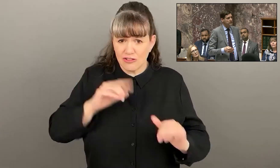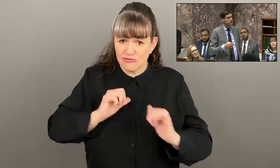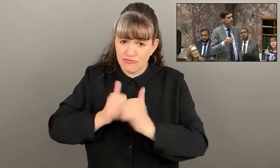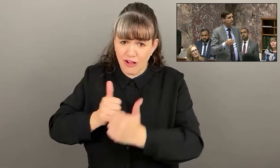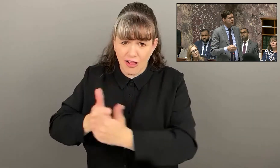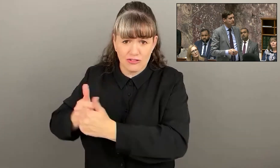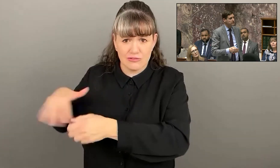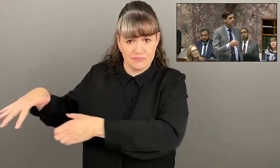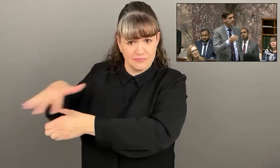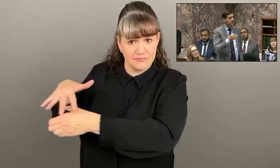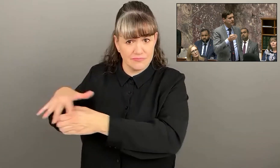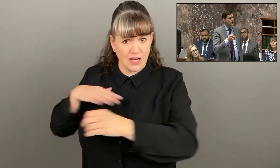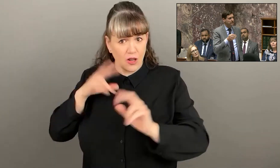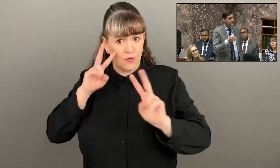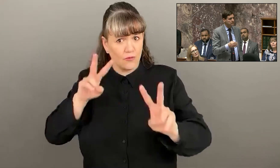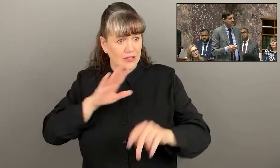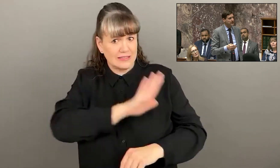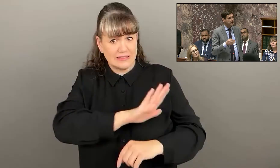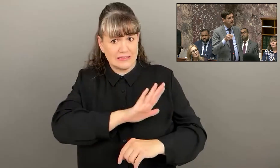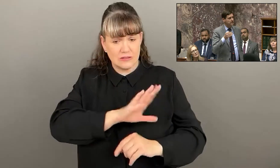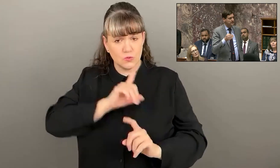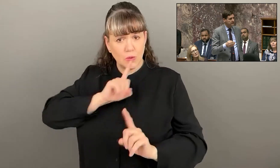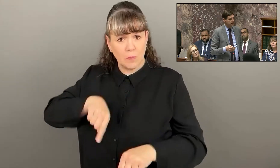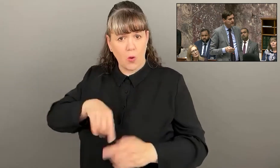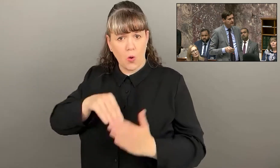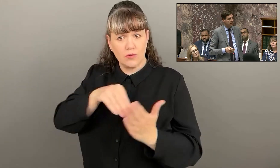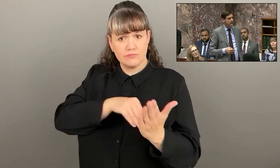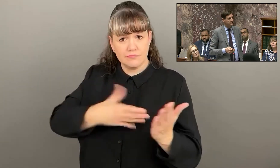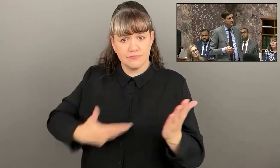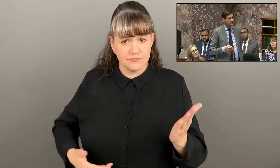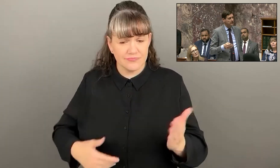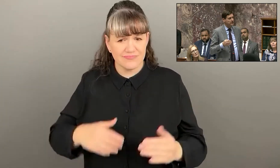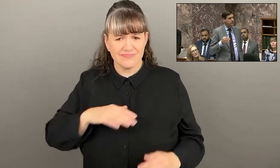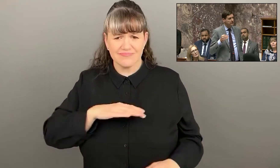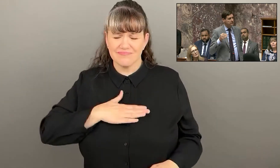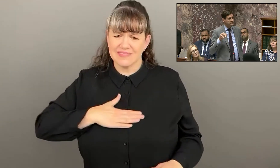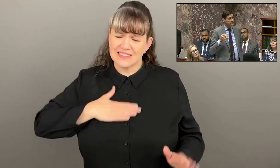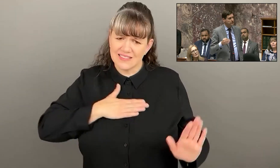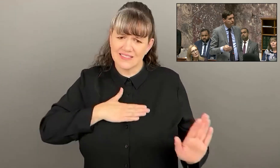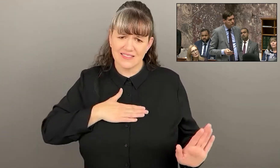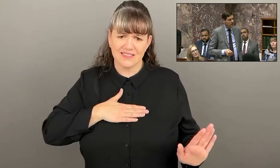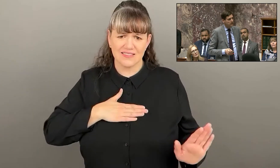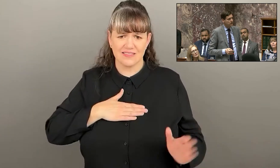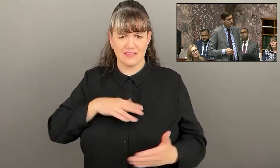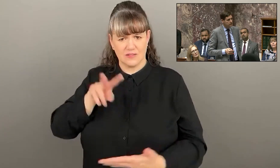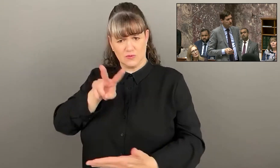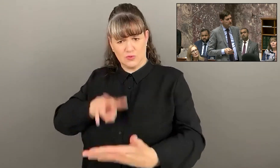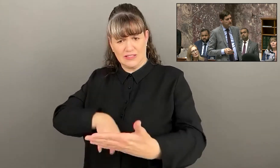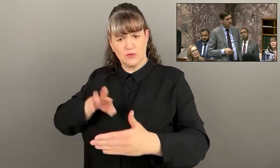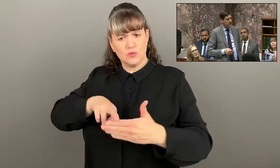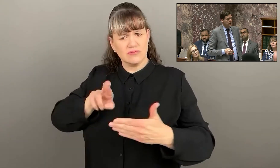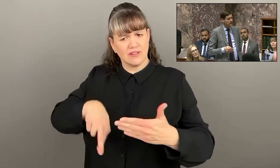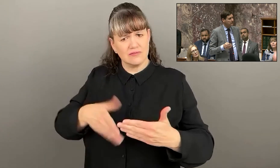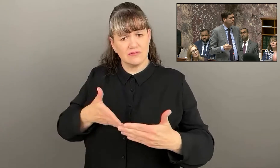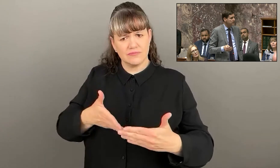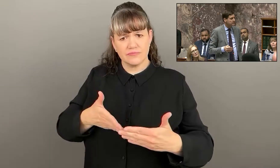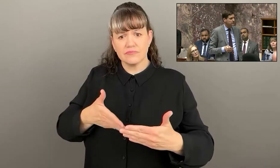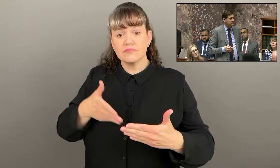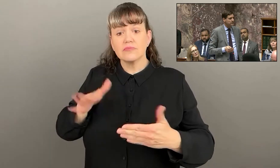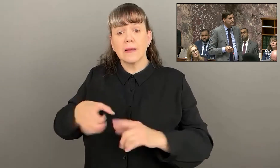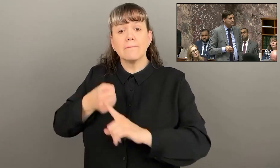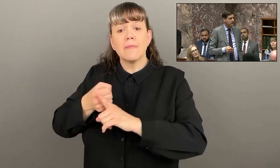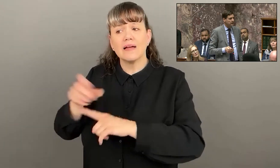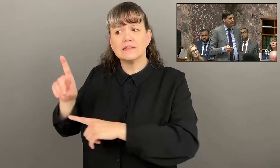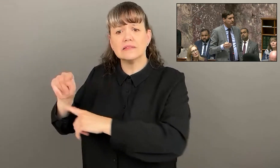We judged on the results of the impacts in the downtown east side, an issue that has been too long overlooked. And I'll also accept